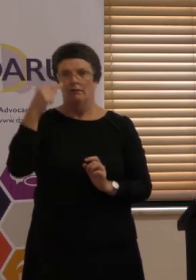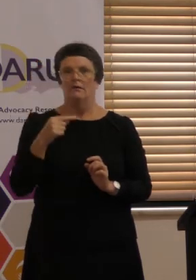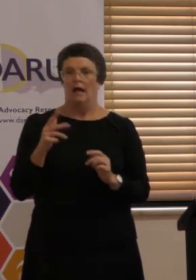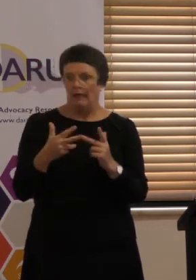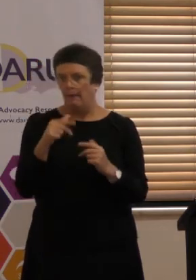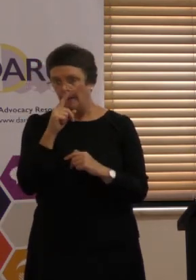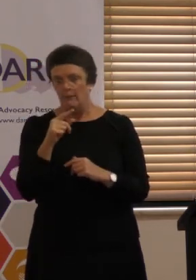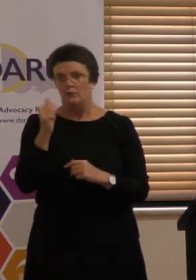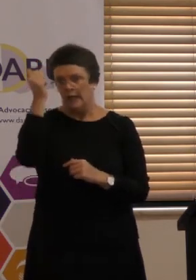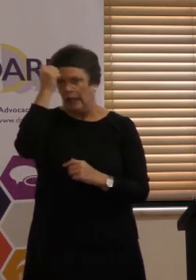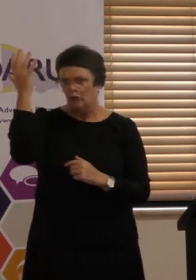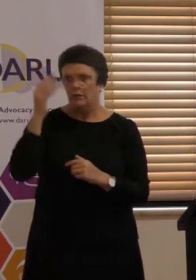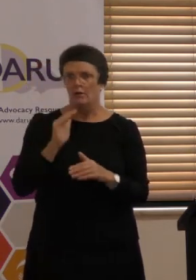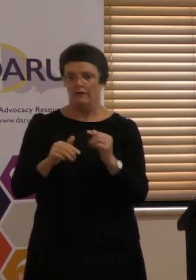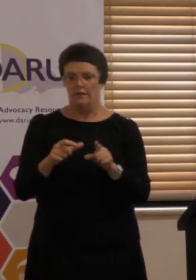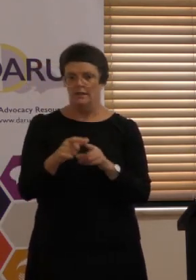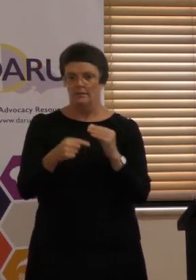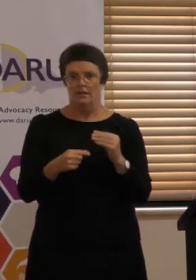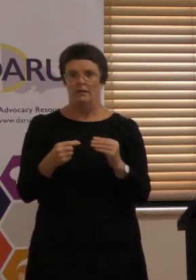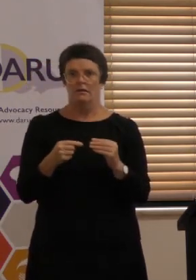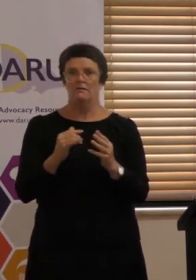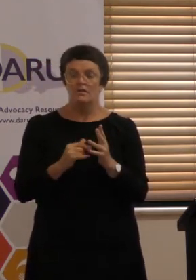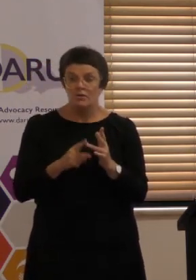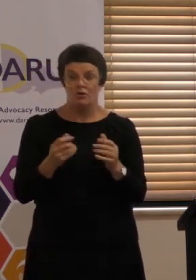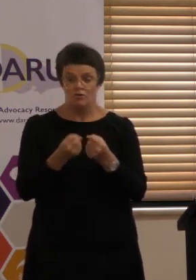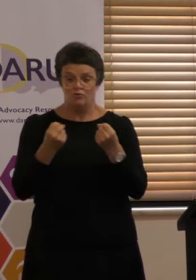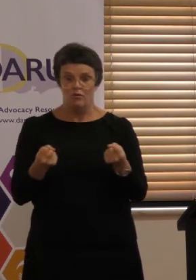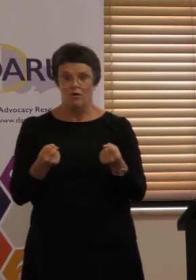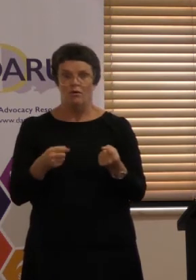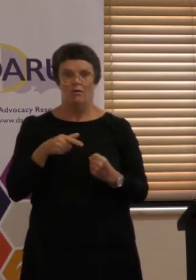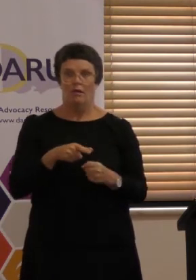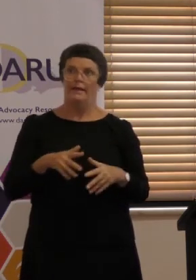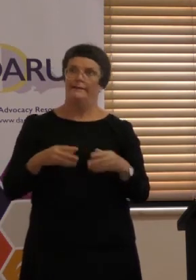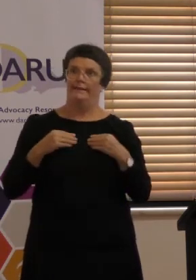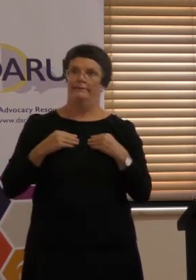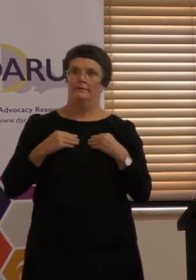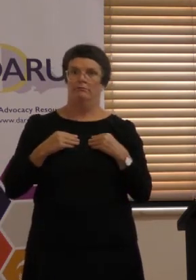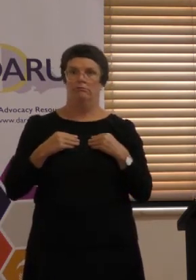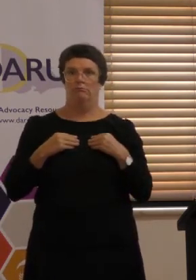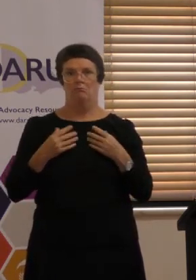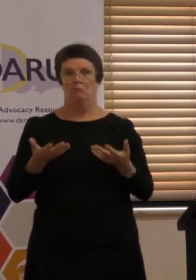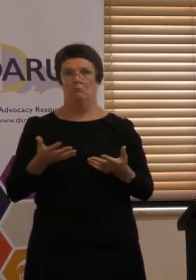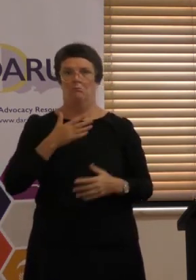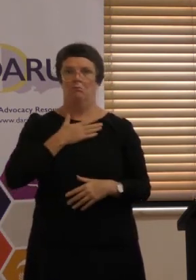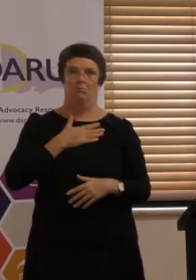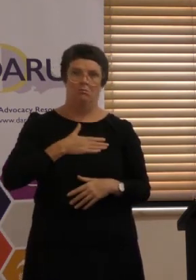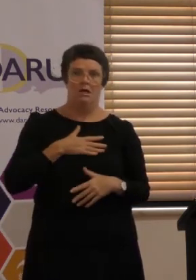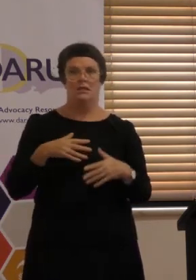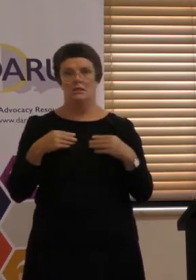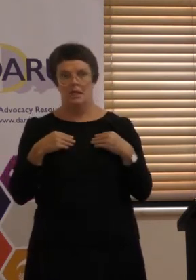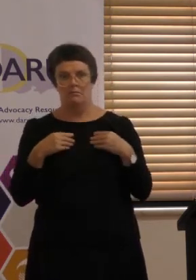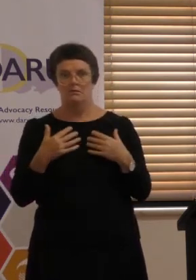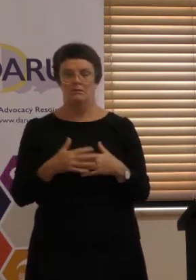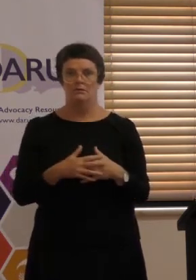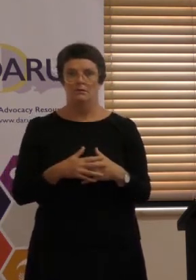about disability is so entrenched that it becomes acceptable that they are treated differently and that they have to